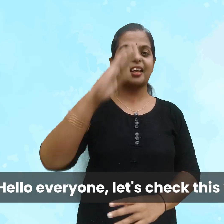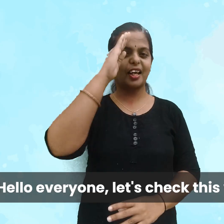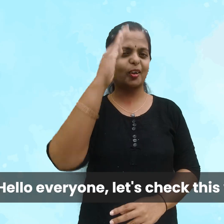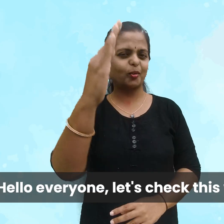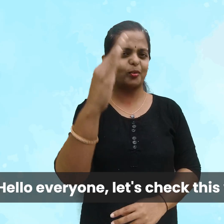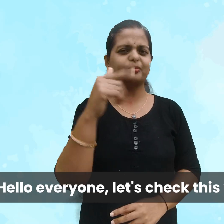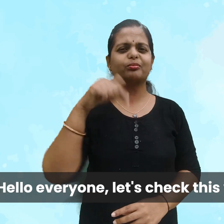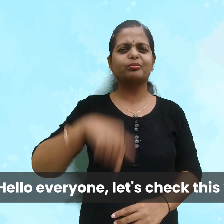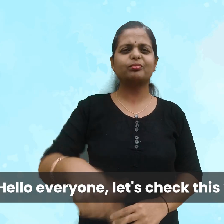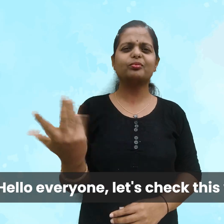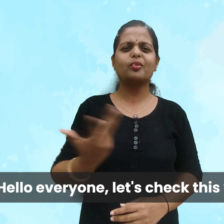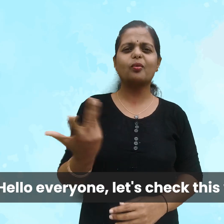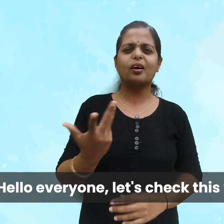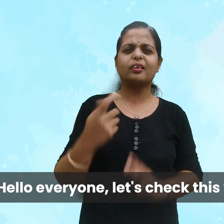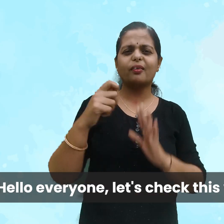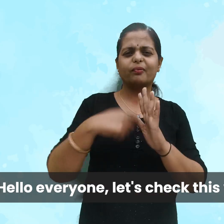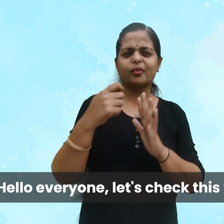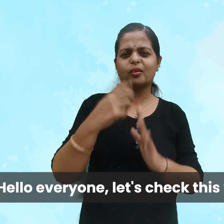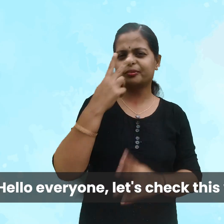Hello everyone, let's check this video.